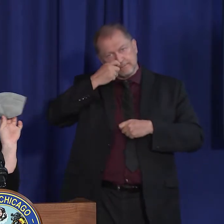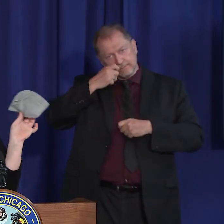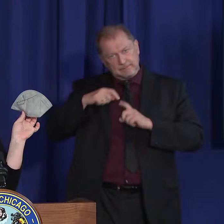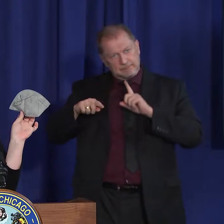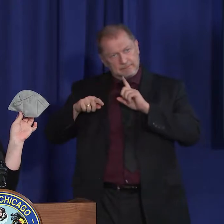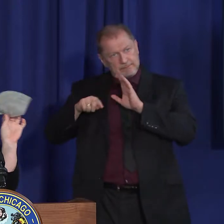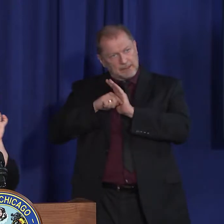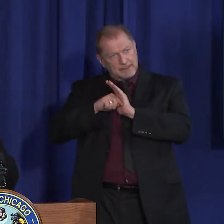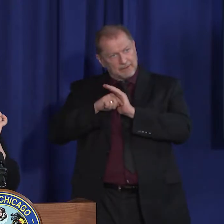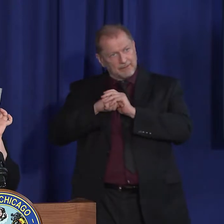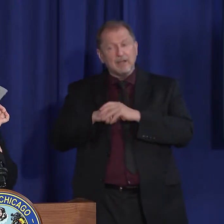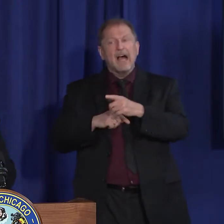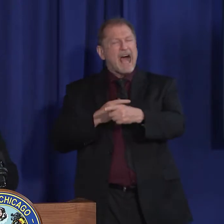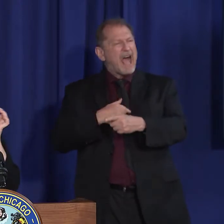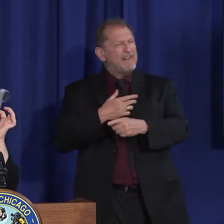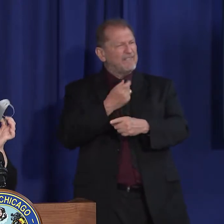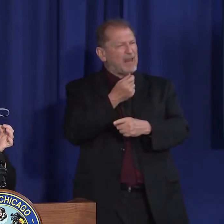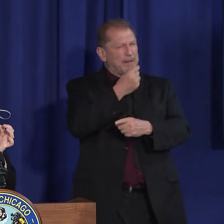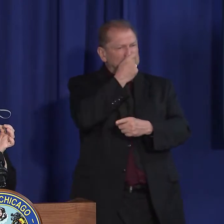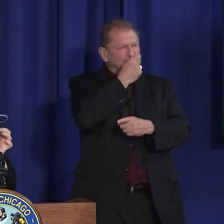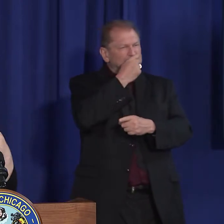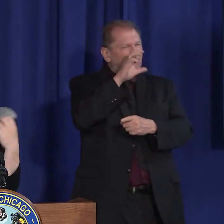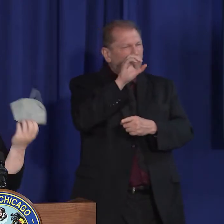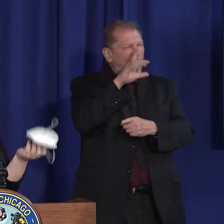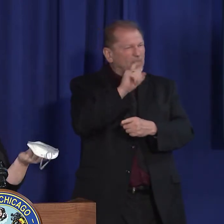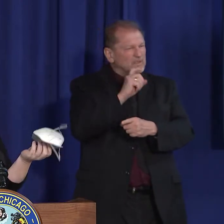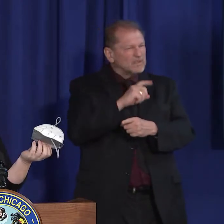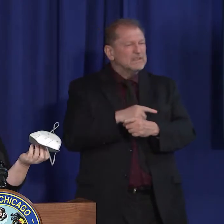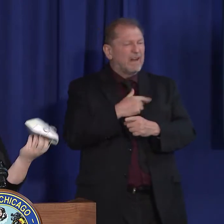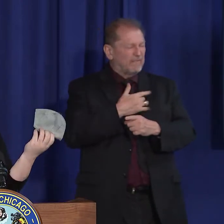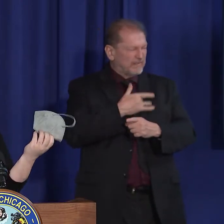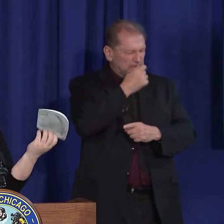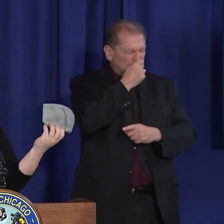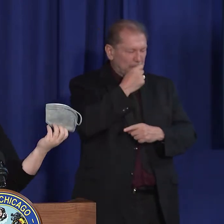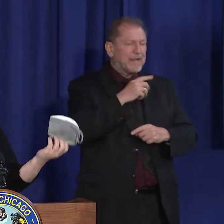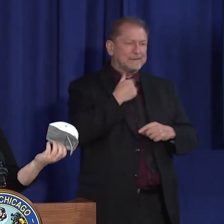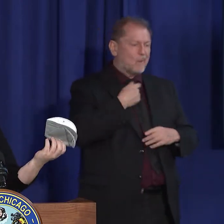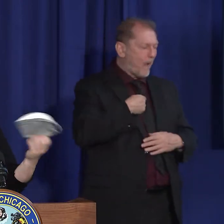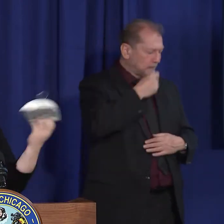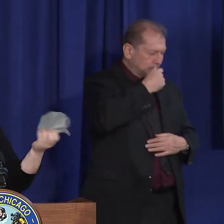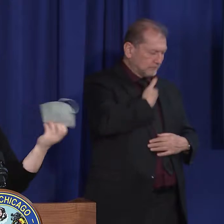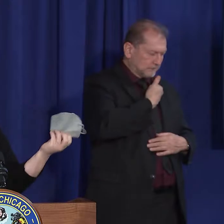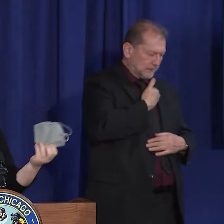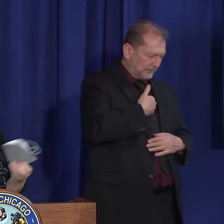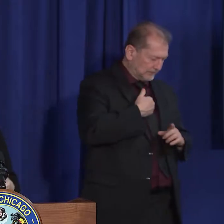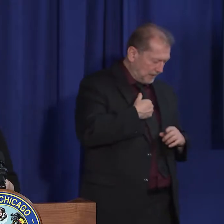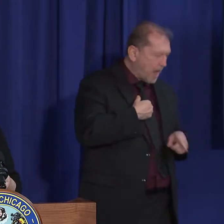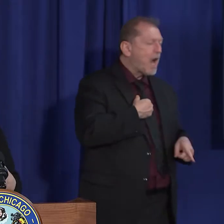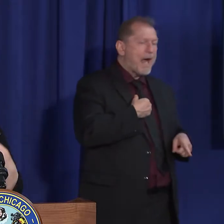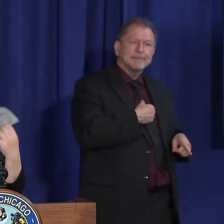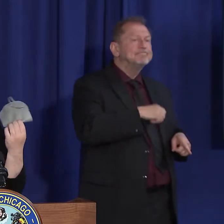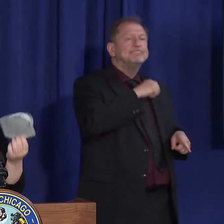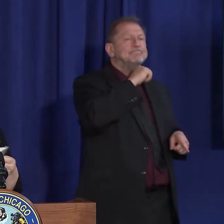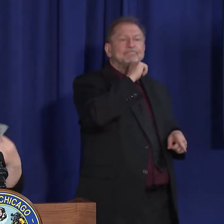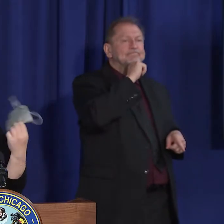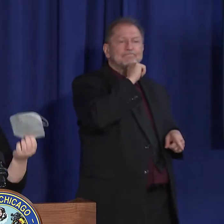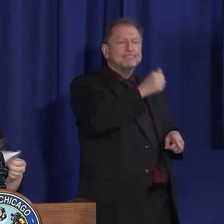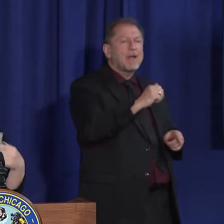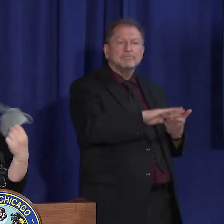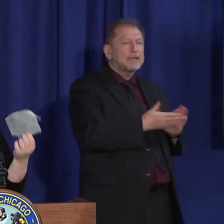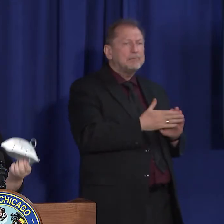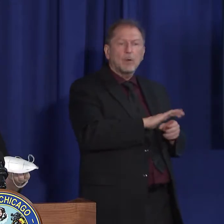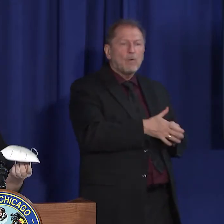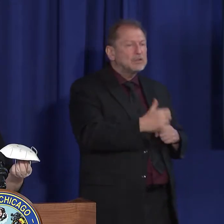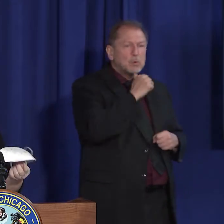have COVID. I took a test this morning. I've been extra careful wearing my mask because I don't want to spread the cold I got from my 3-year-old nephew. I do